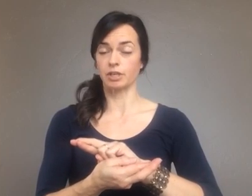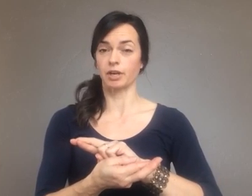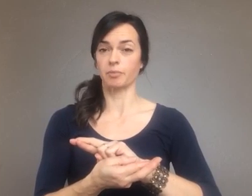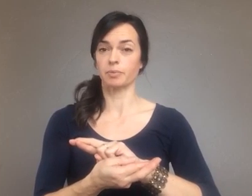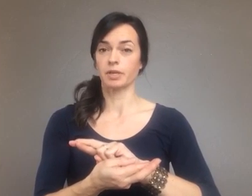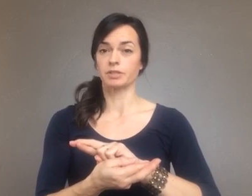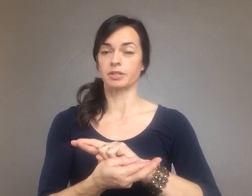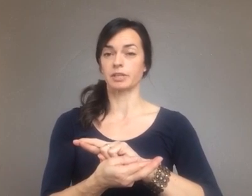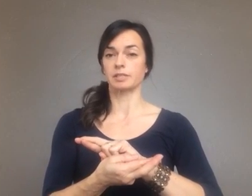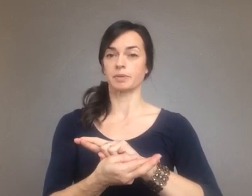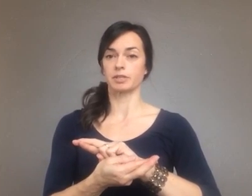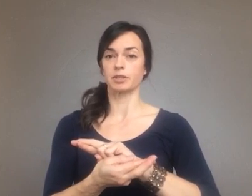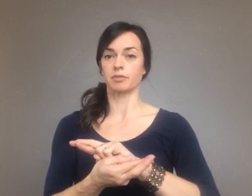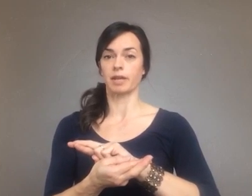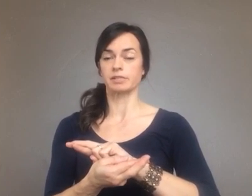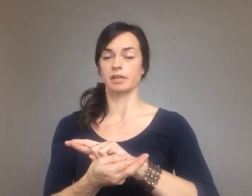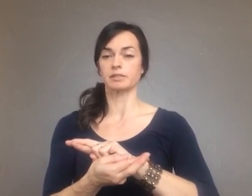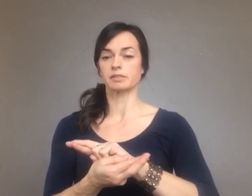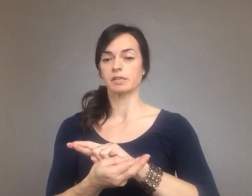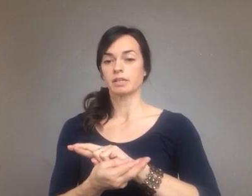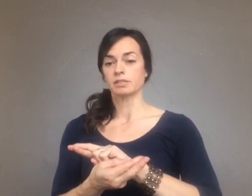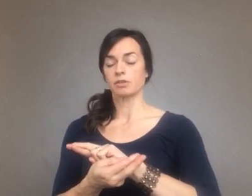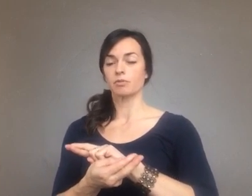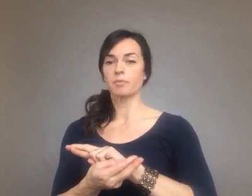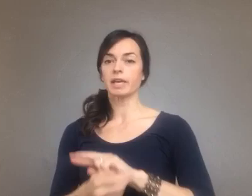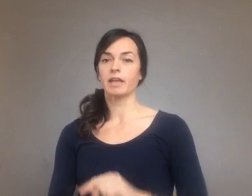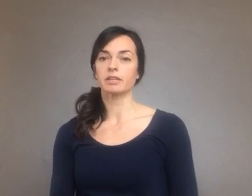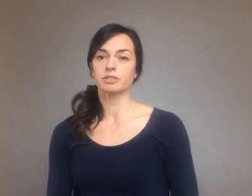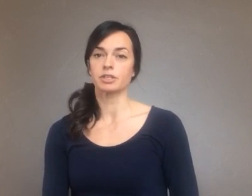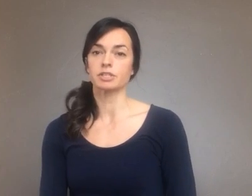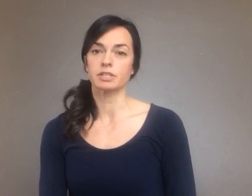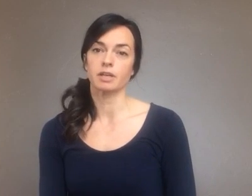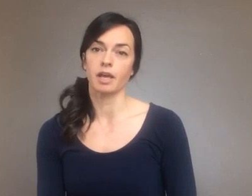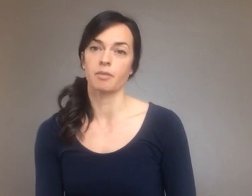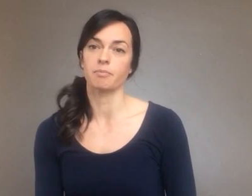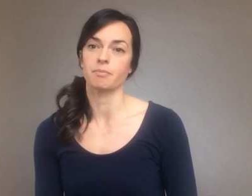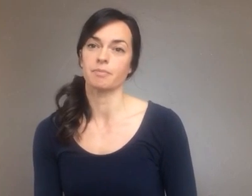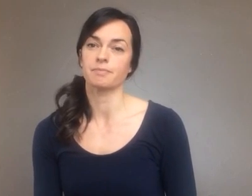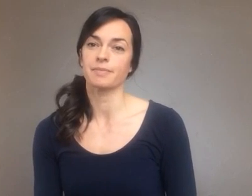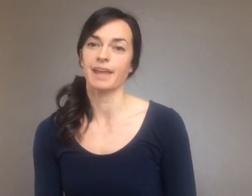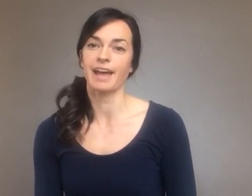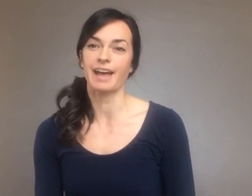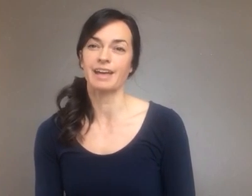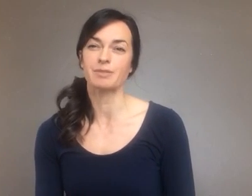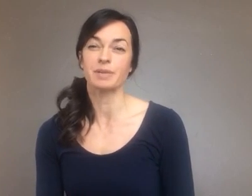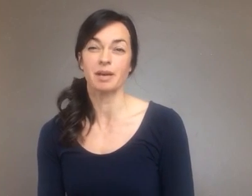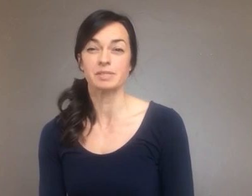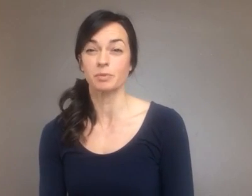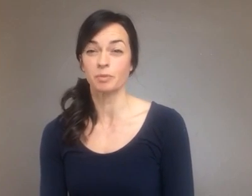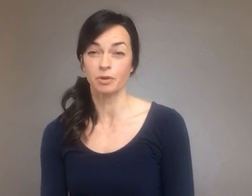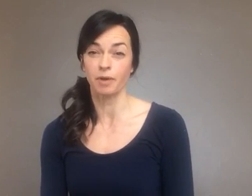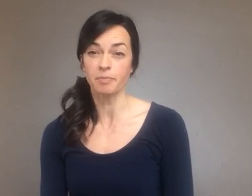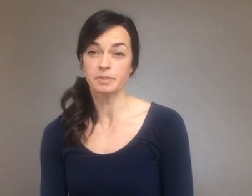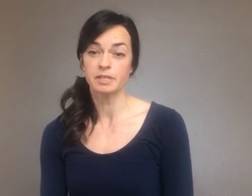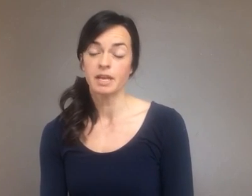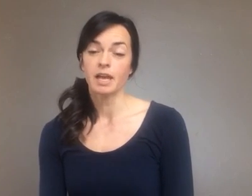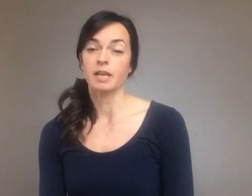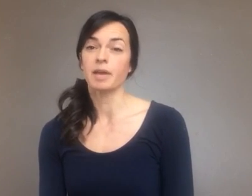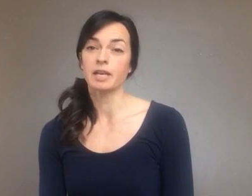Europe during the Renaissance. So the Roman Catholic Church had become somewhat corrupt, and a man named